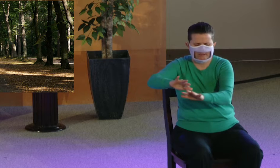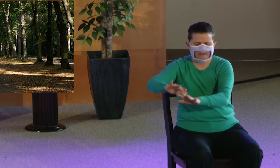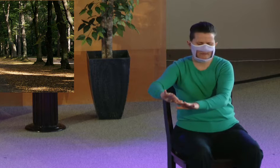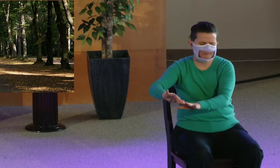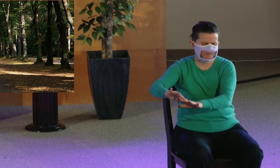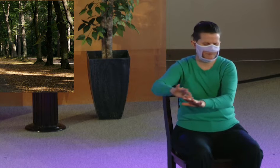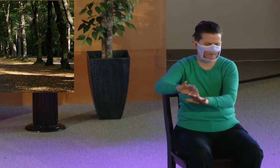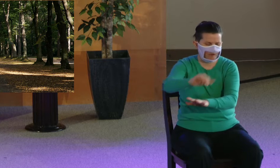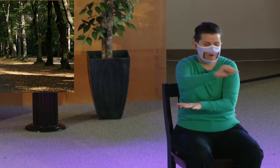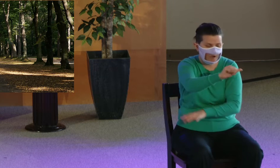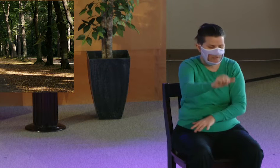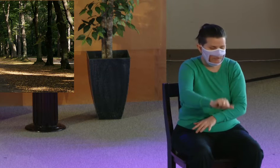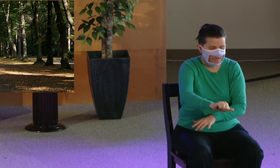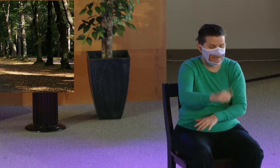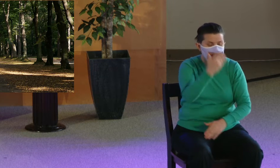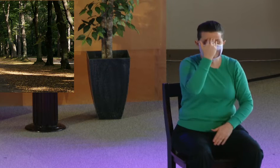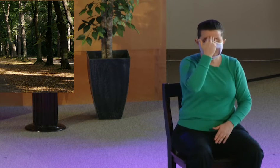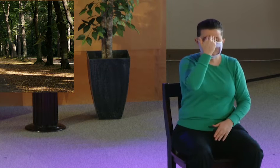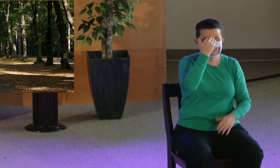we see miracles happening.